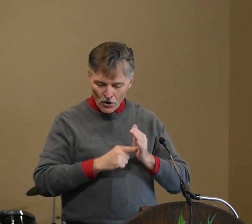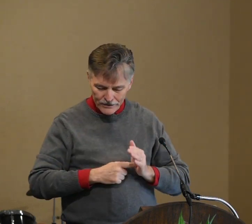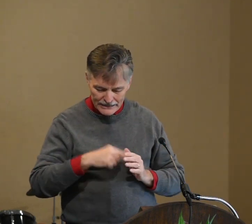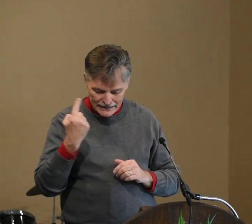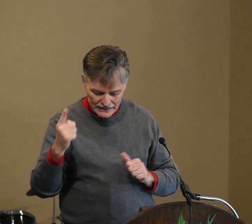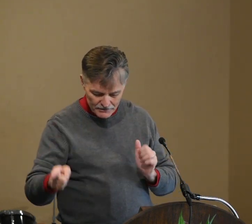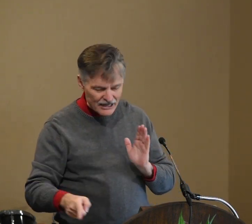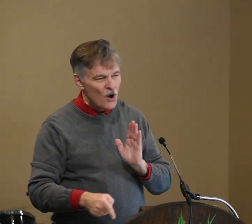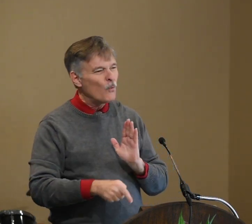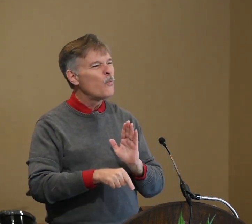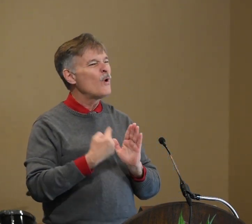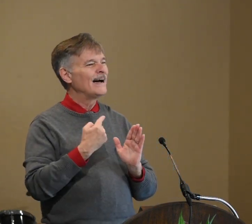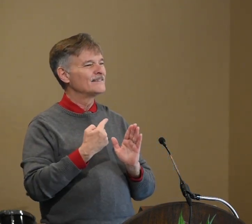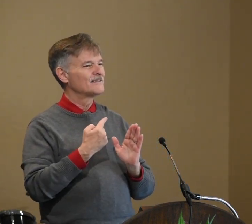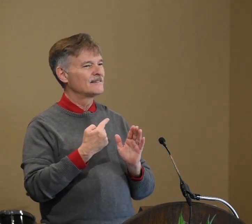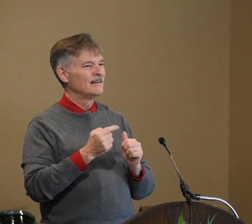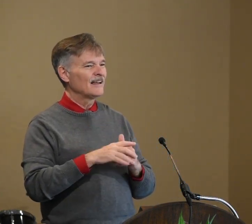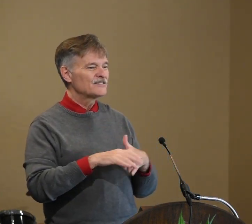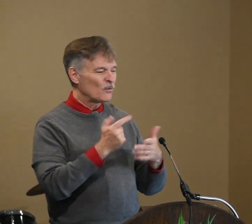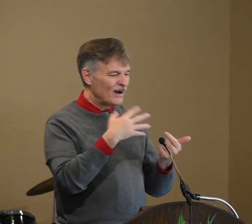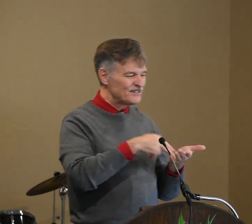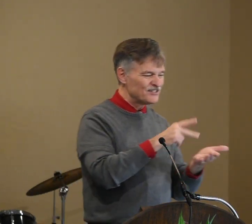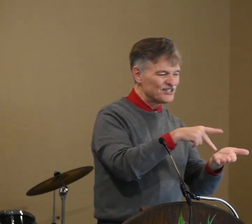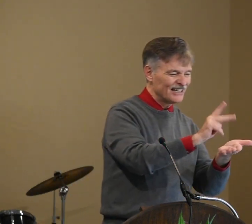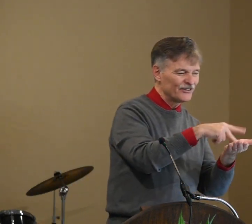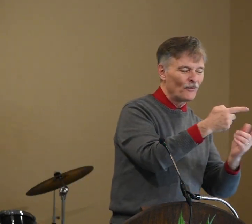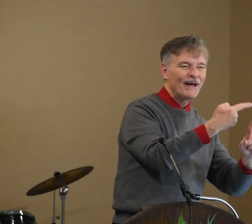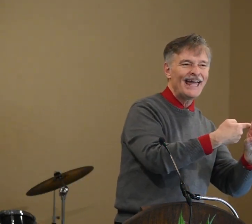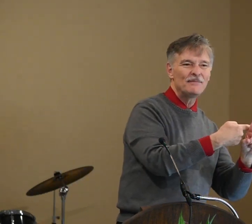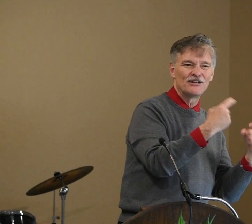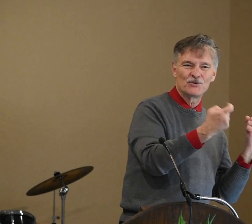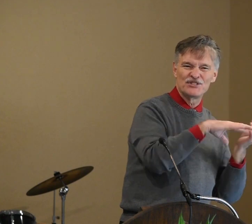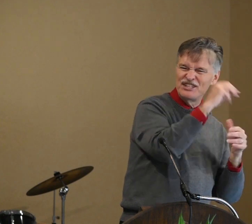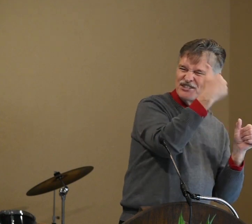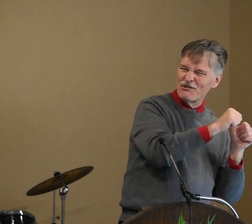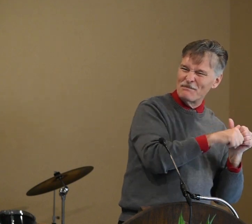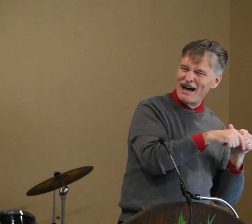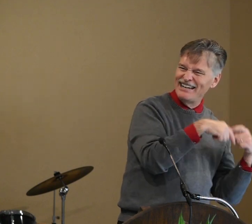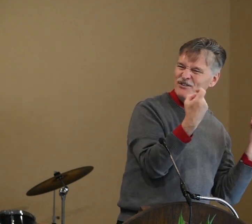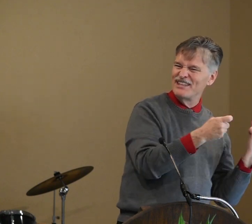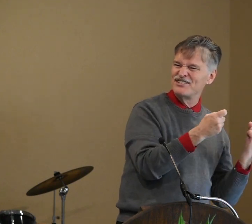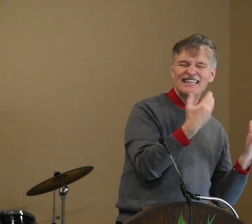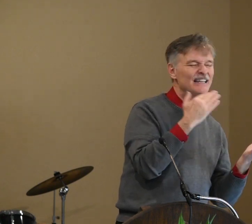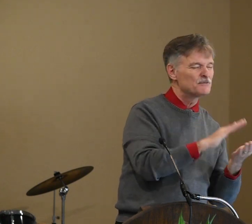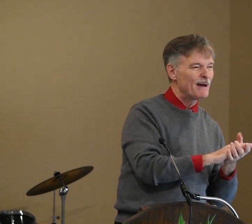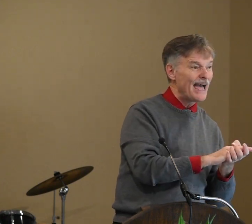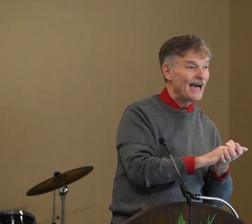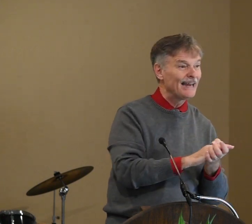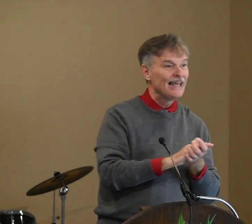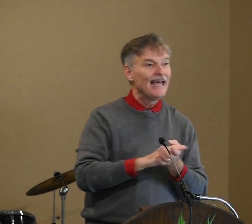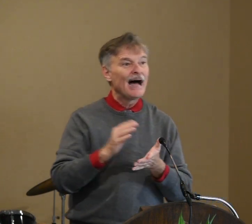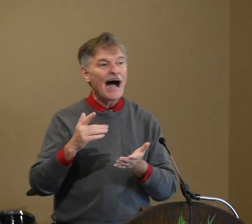only needed to be once. Because it wasn't just a little payment towards sins and a reminder that sin is bad.